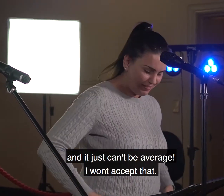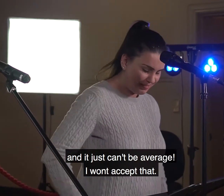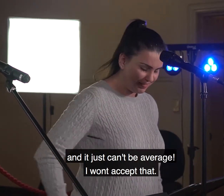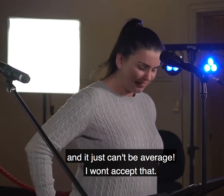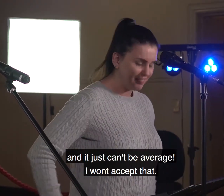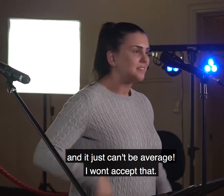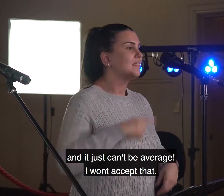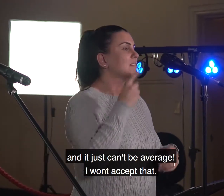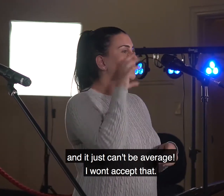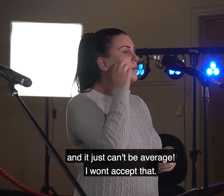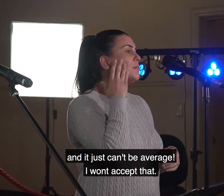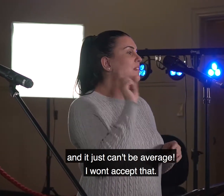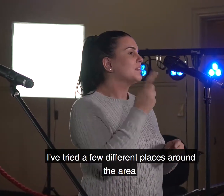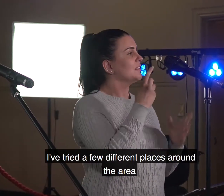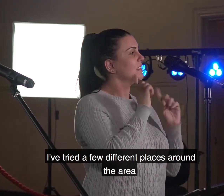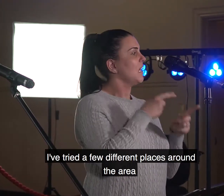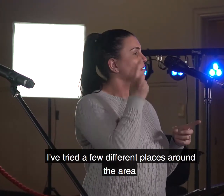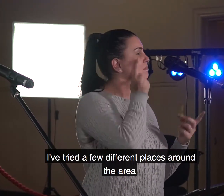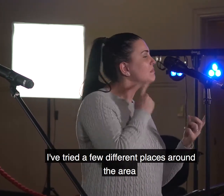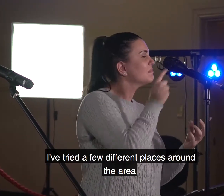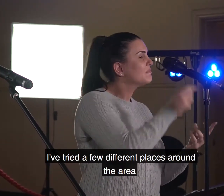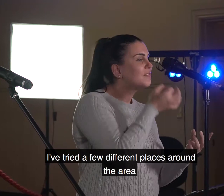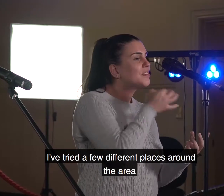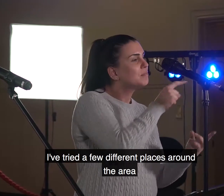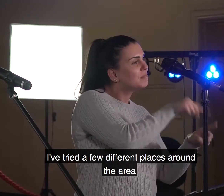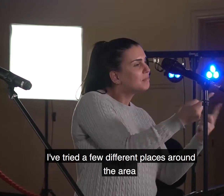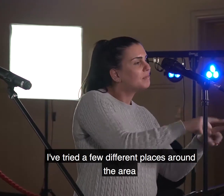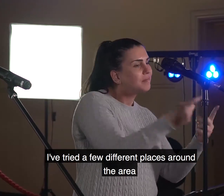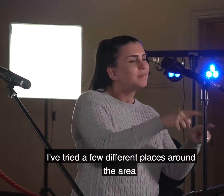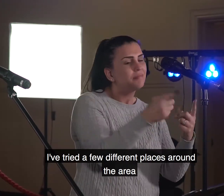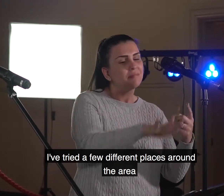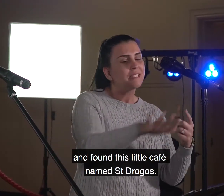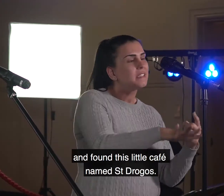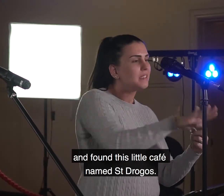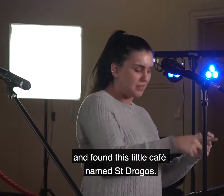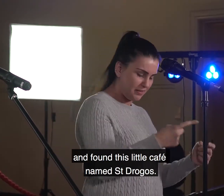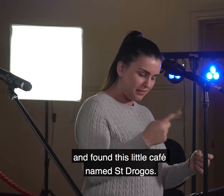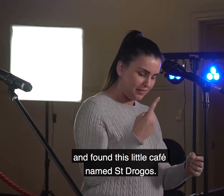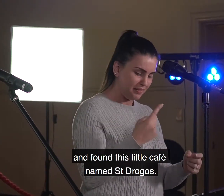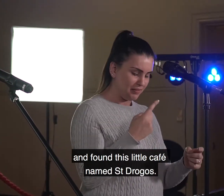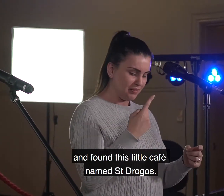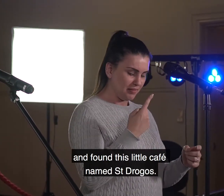won't accept that. I've tried a few different places around the area and found this little cafe